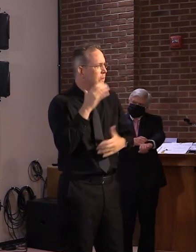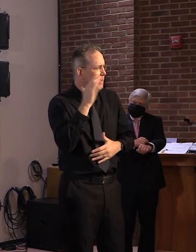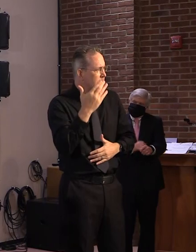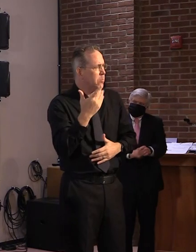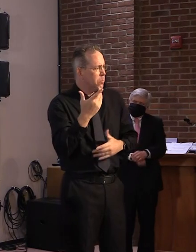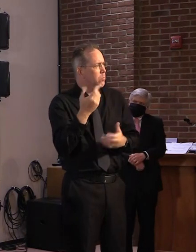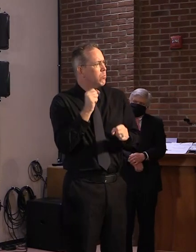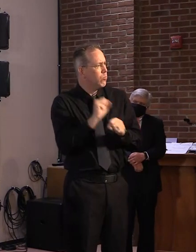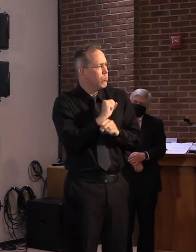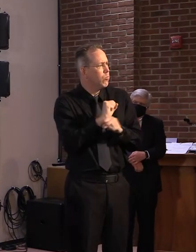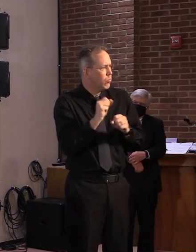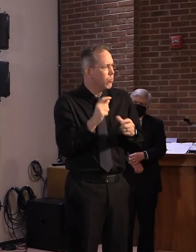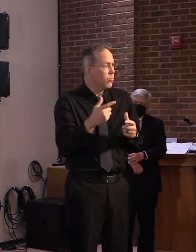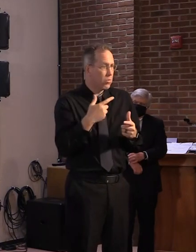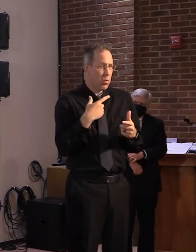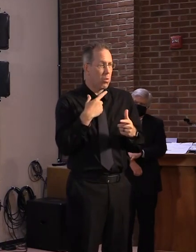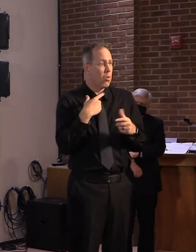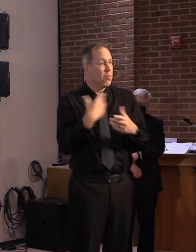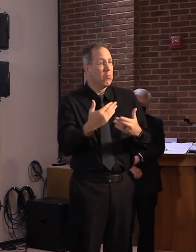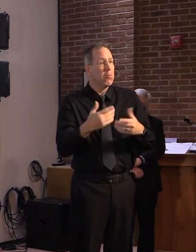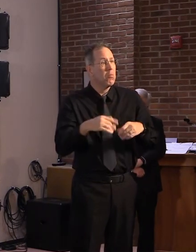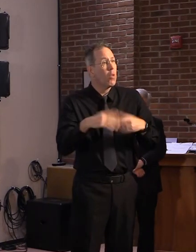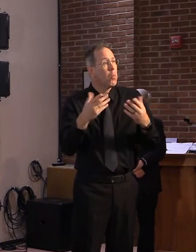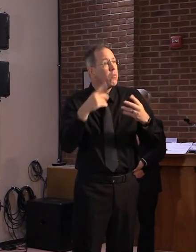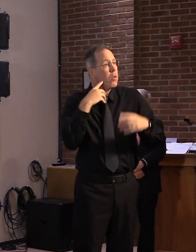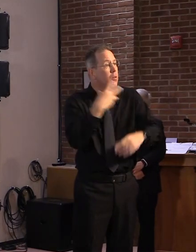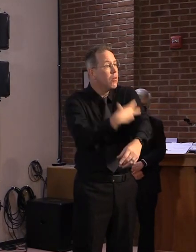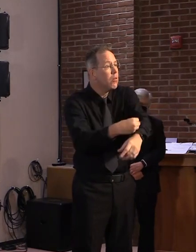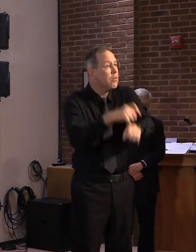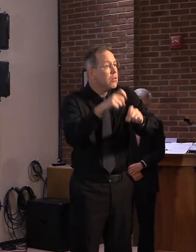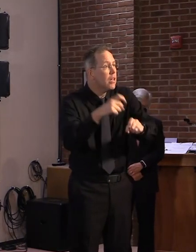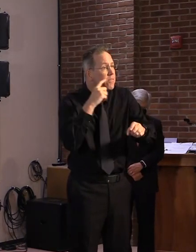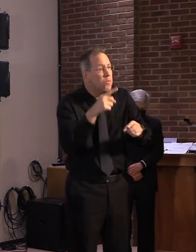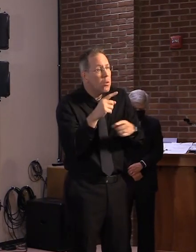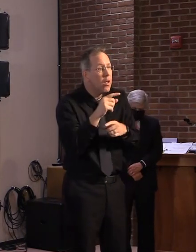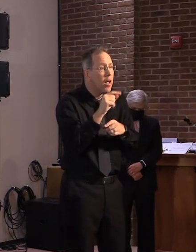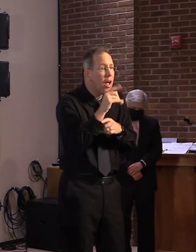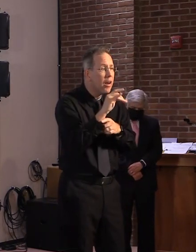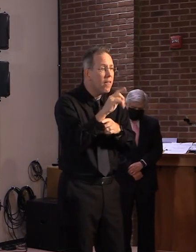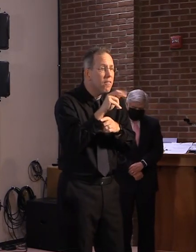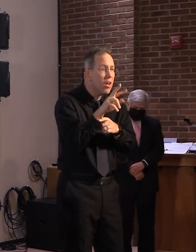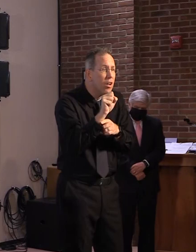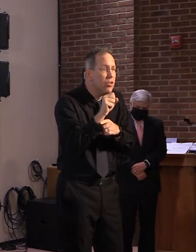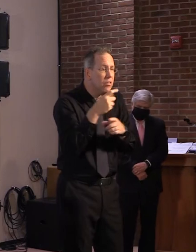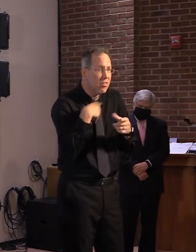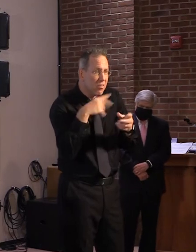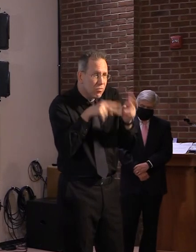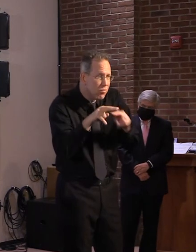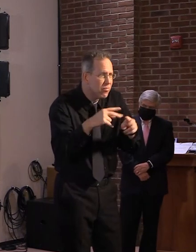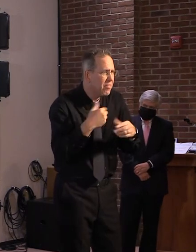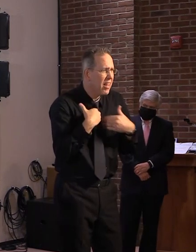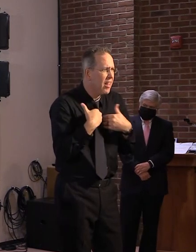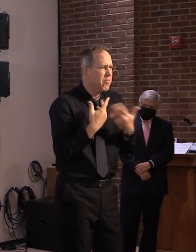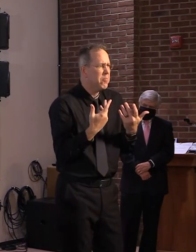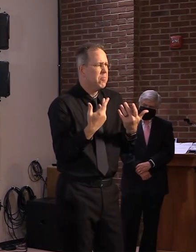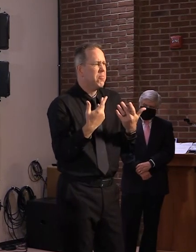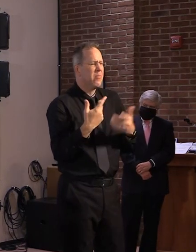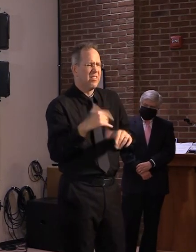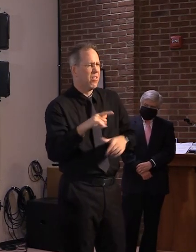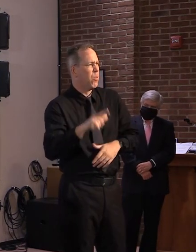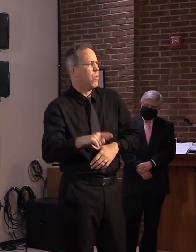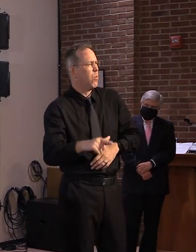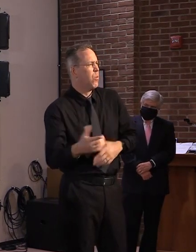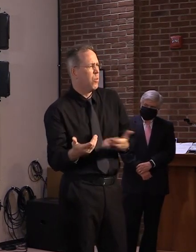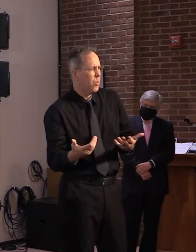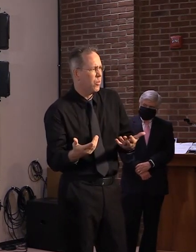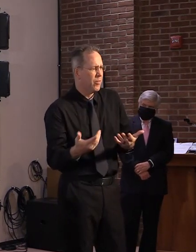serology. And then when I look at the experience of a couple of other states that have done some surveys at this point